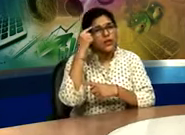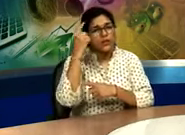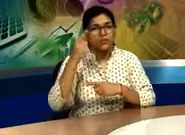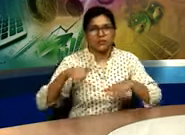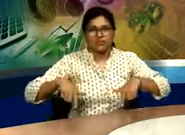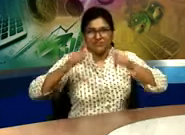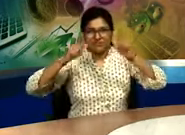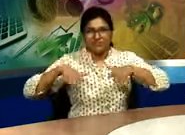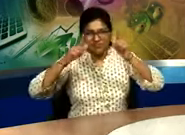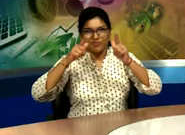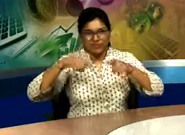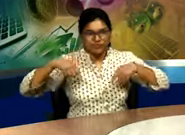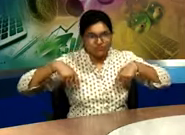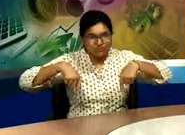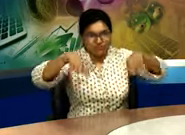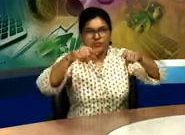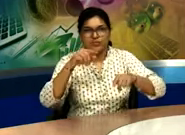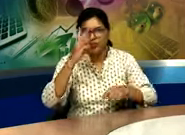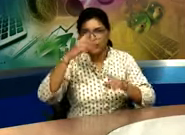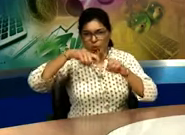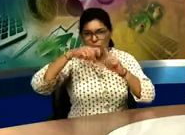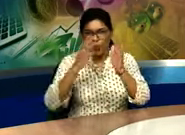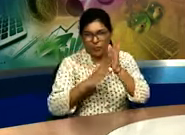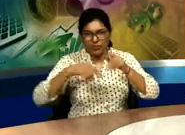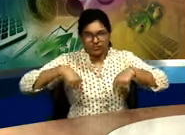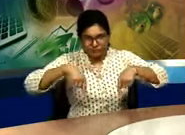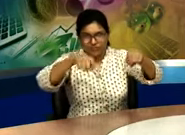And do you know the approximate cost